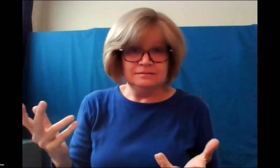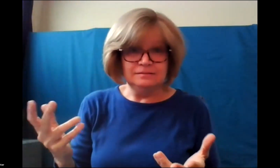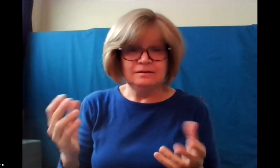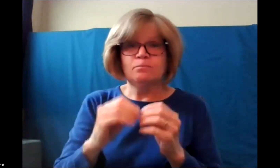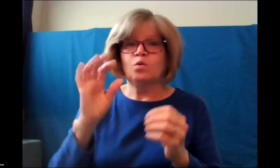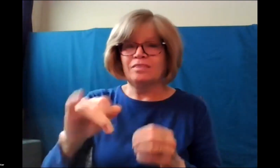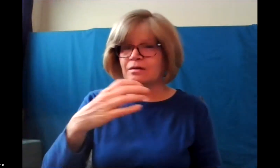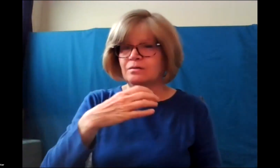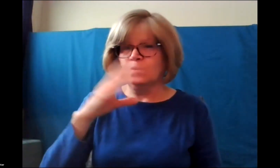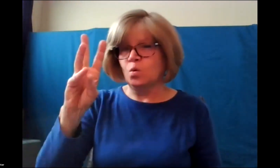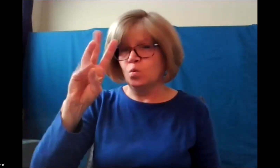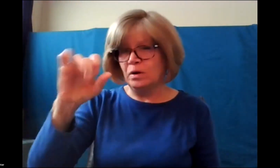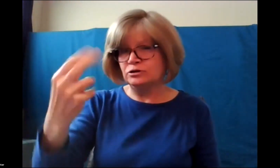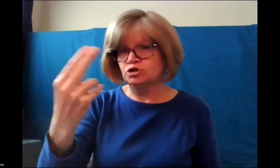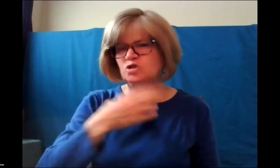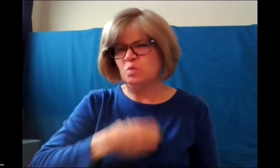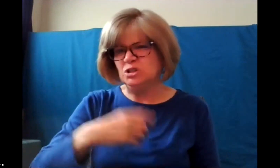It's more than wishful thinking.